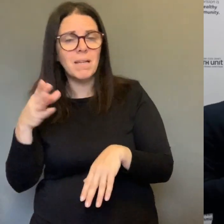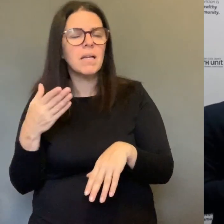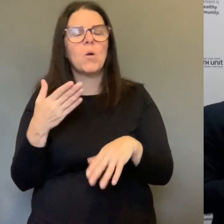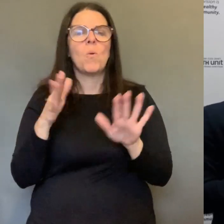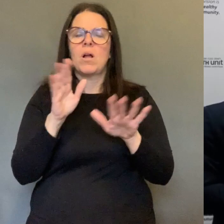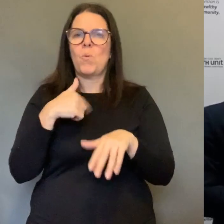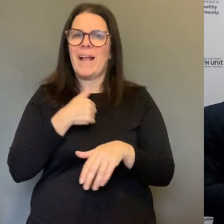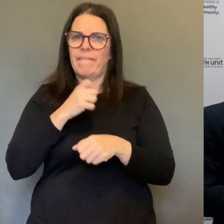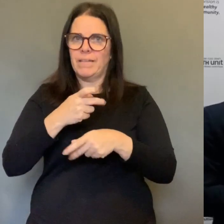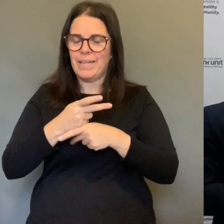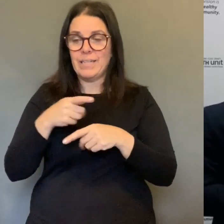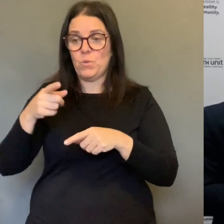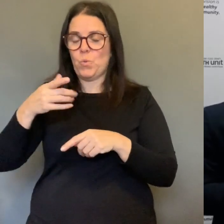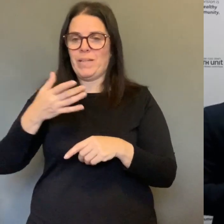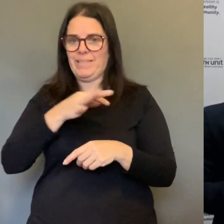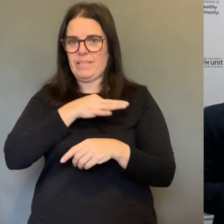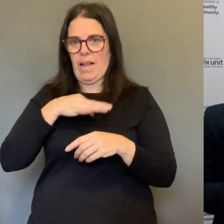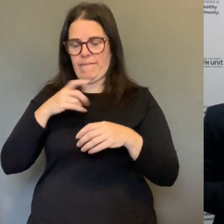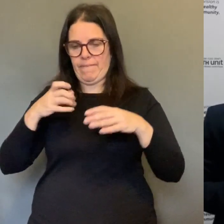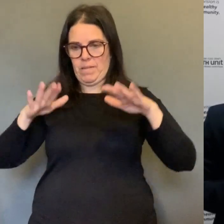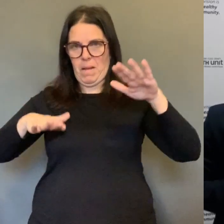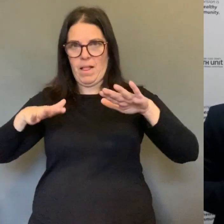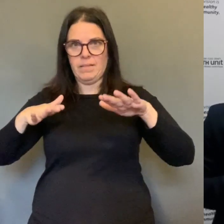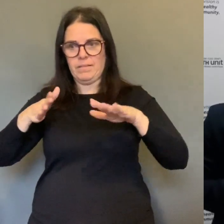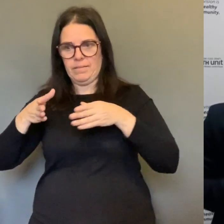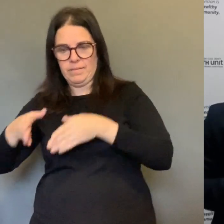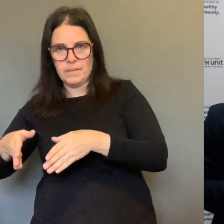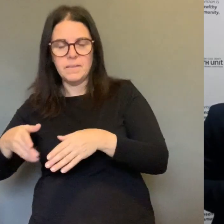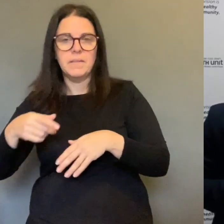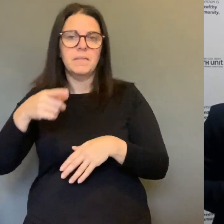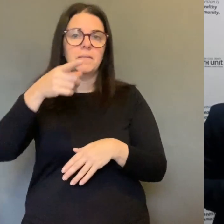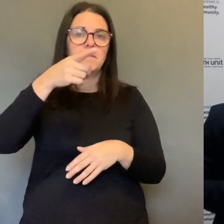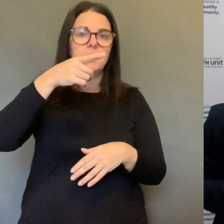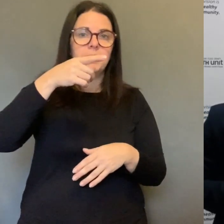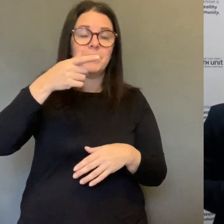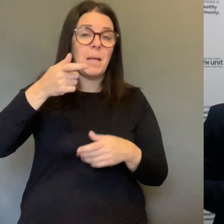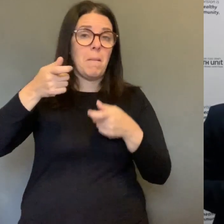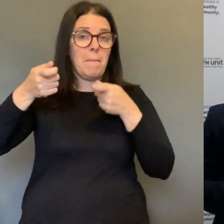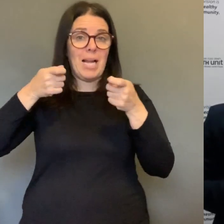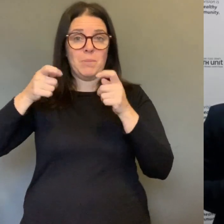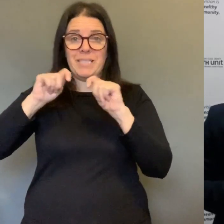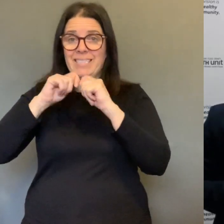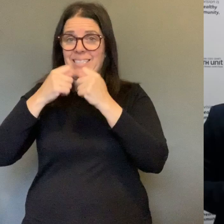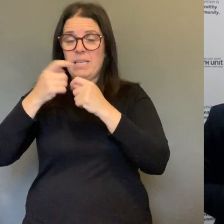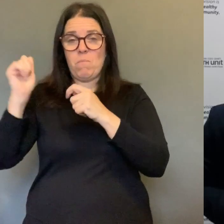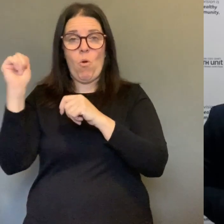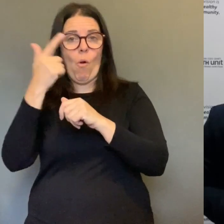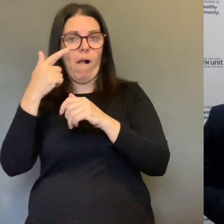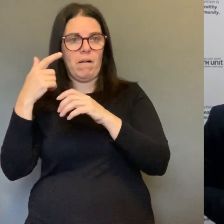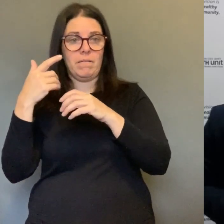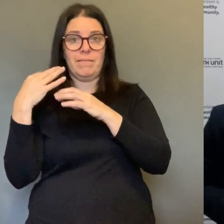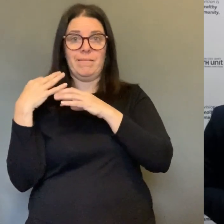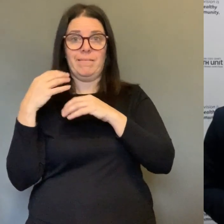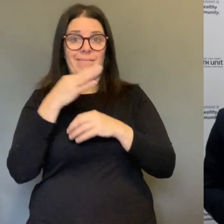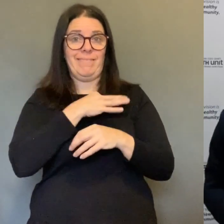contain COVID-19 and also keep the community safe from all the other infectious diseases threats and other health protection